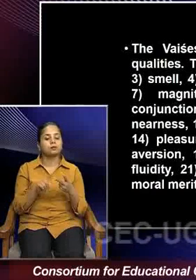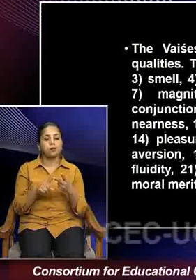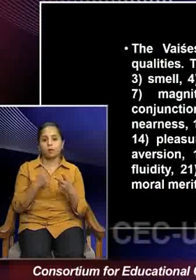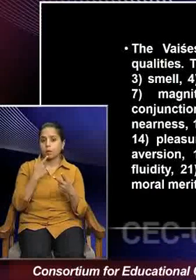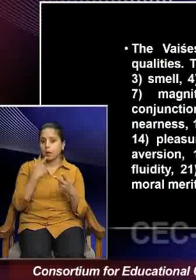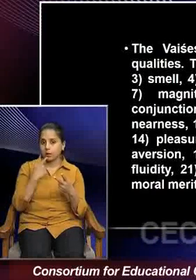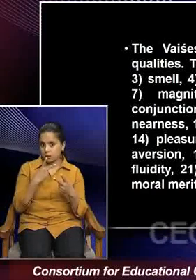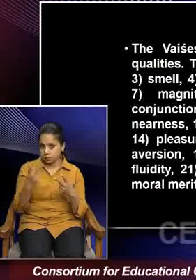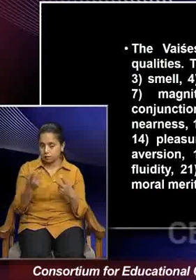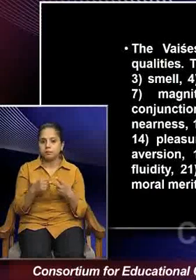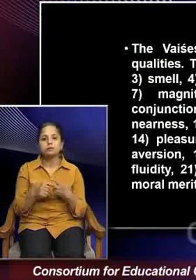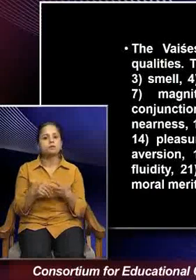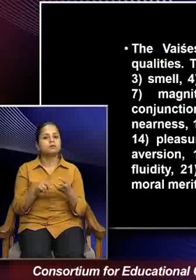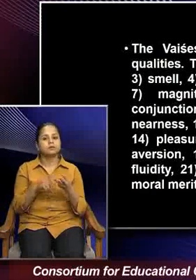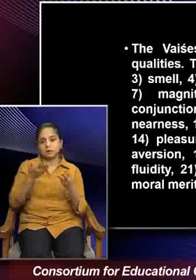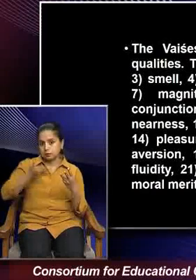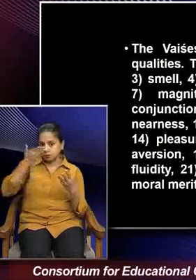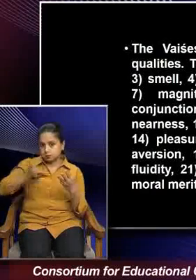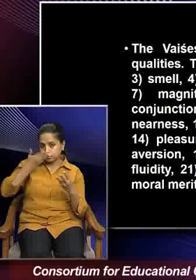taste, smell,